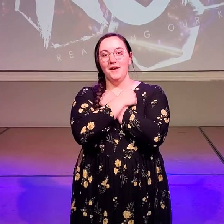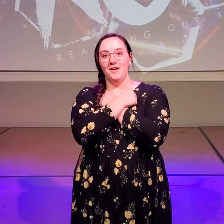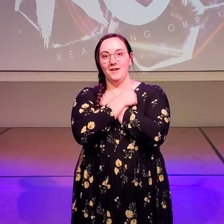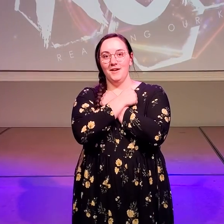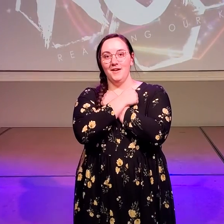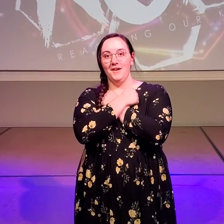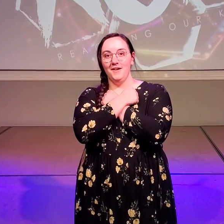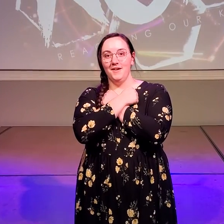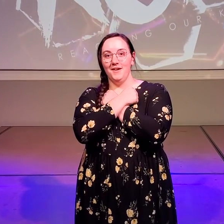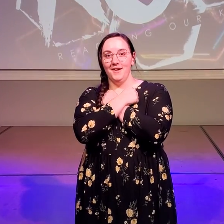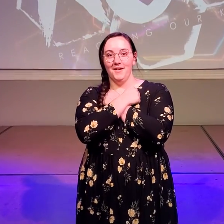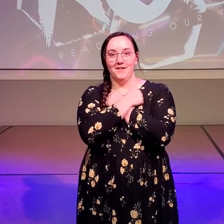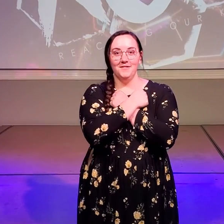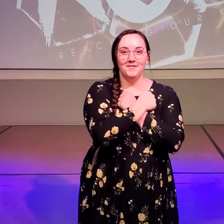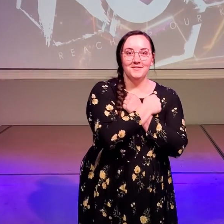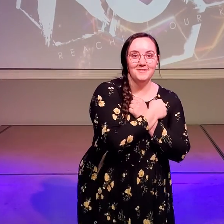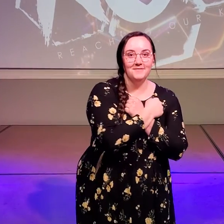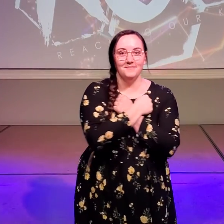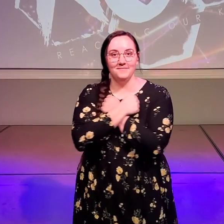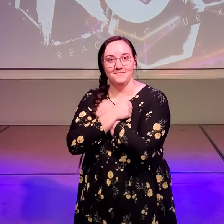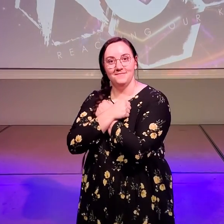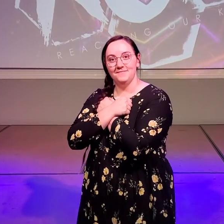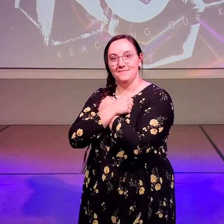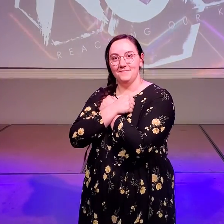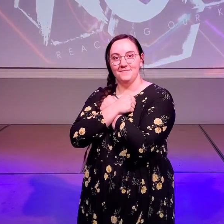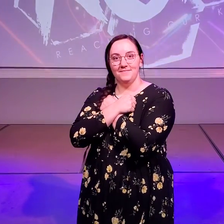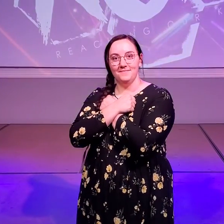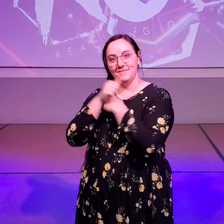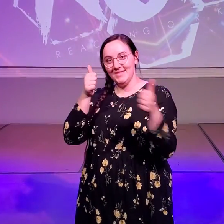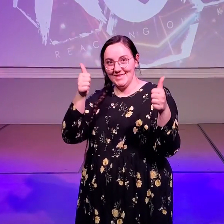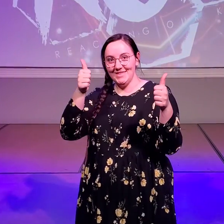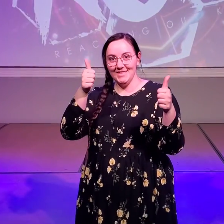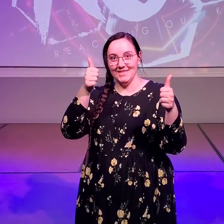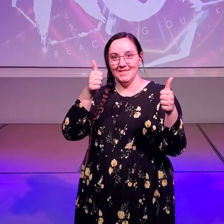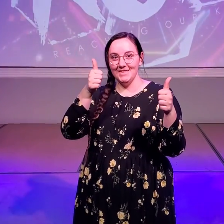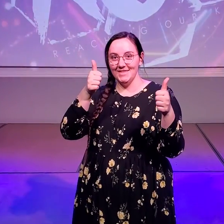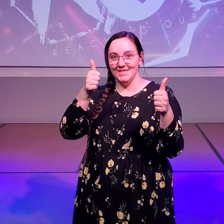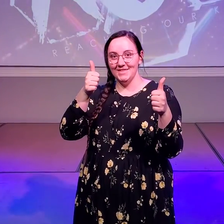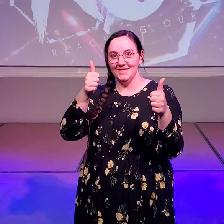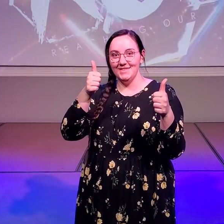love think think you're like Ashé